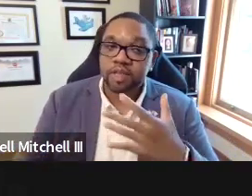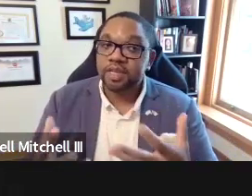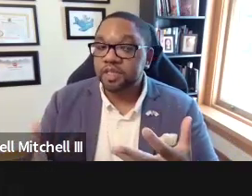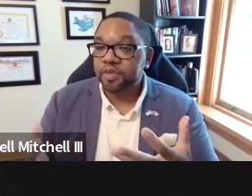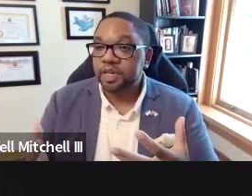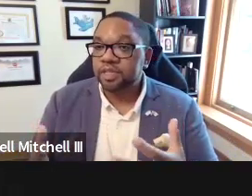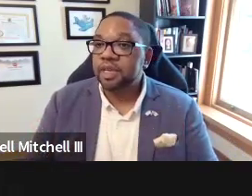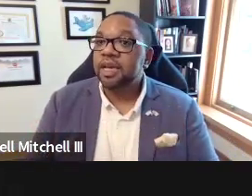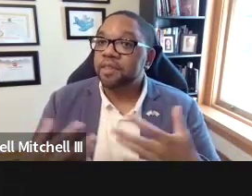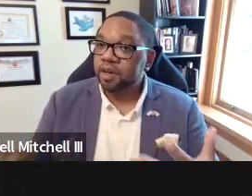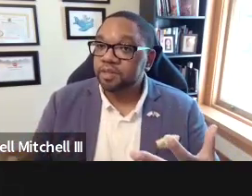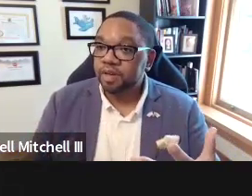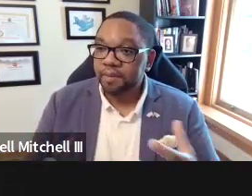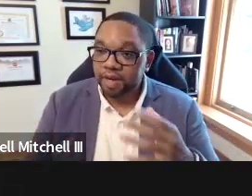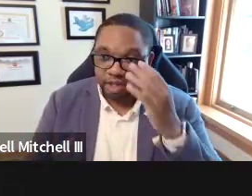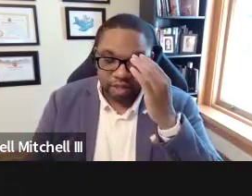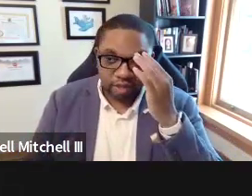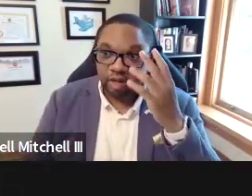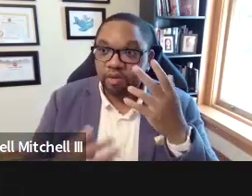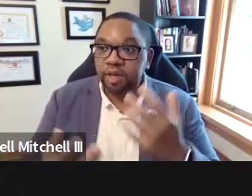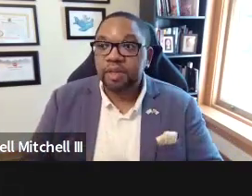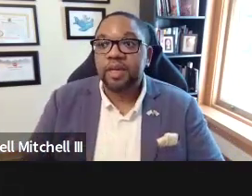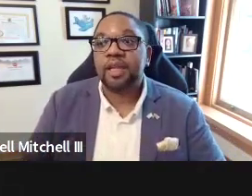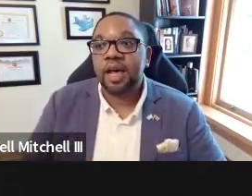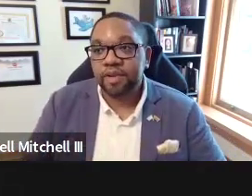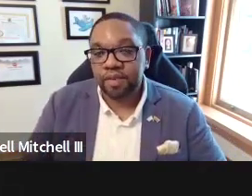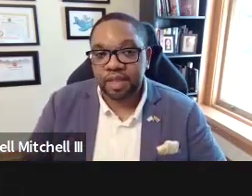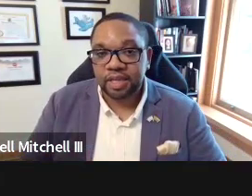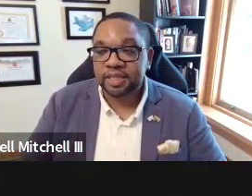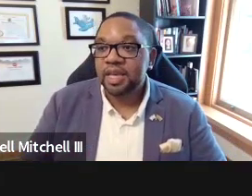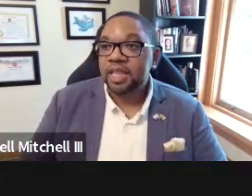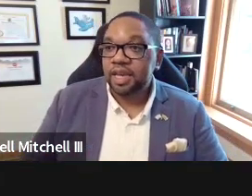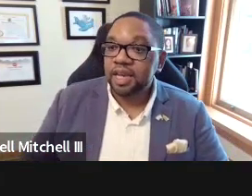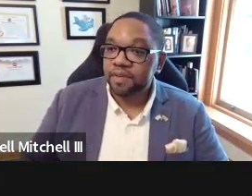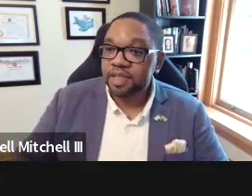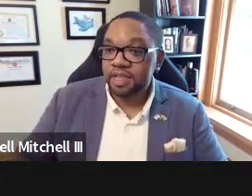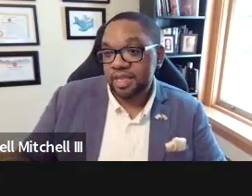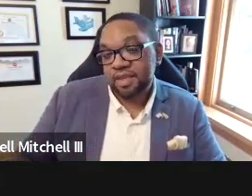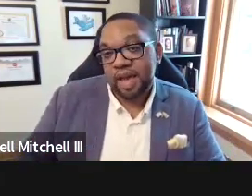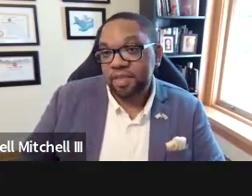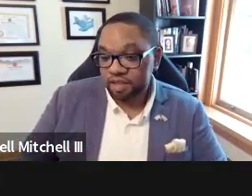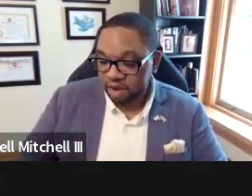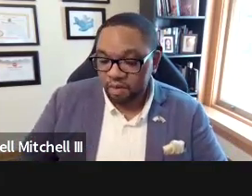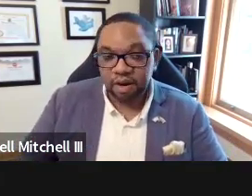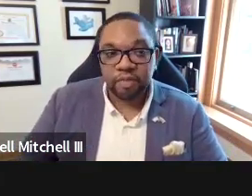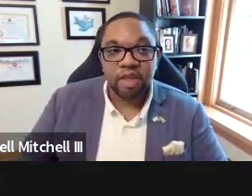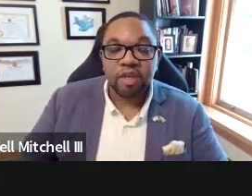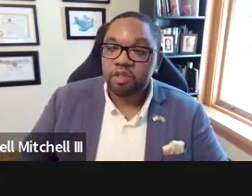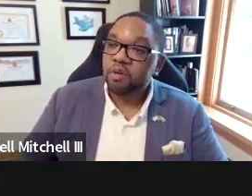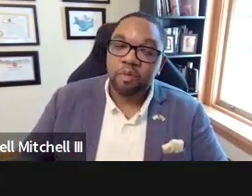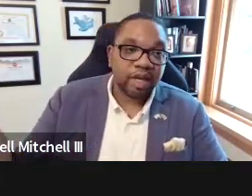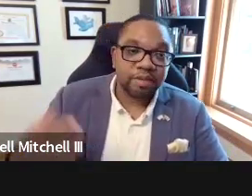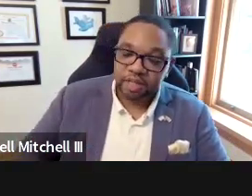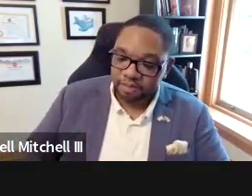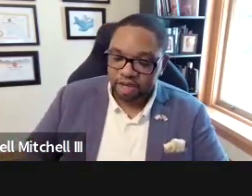or percentage fees, and then also a combination. So it could really be a lot of different things that could give us a sense of how these might work.